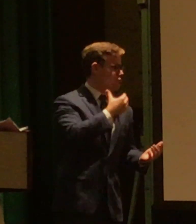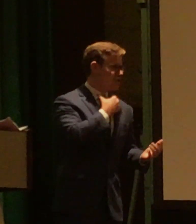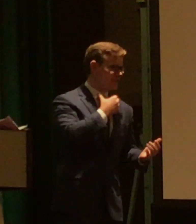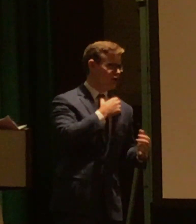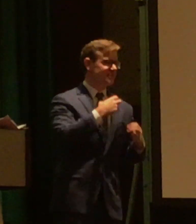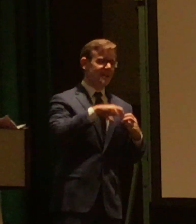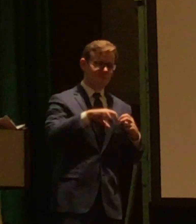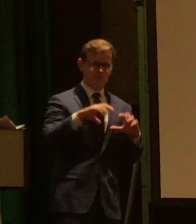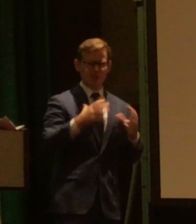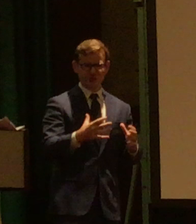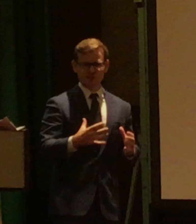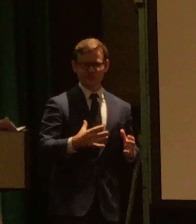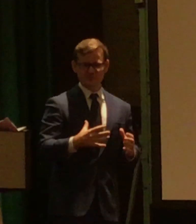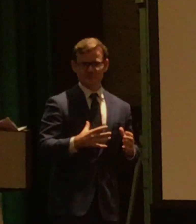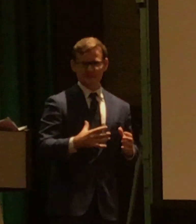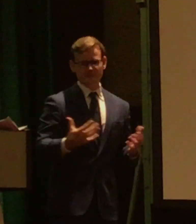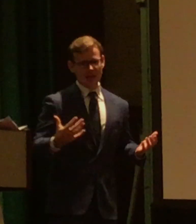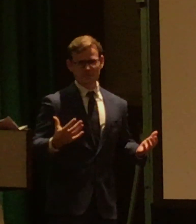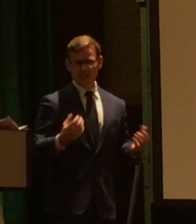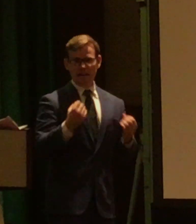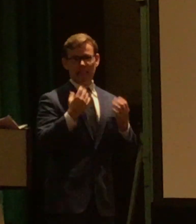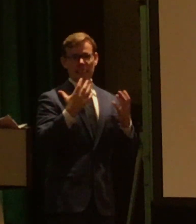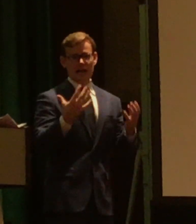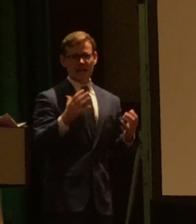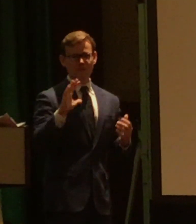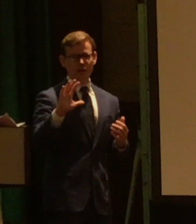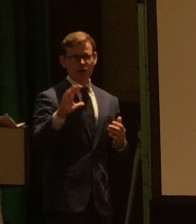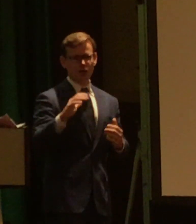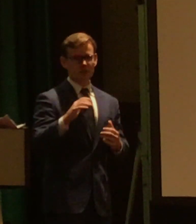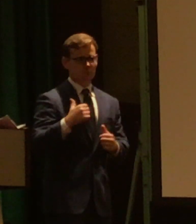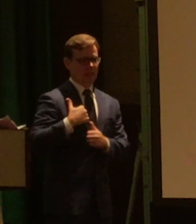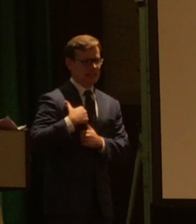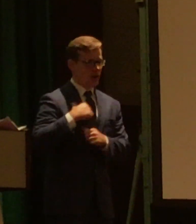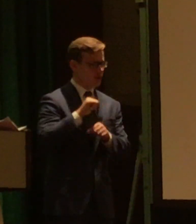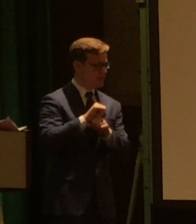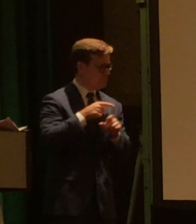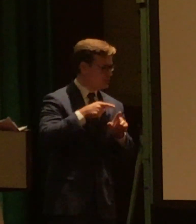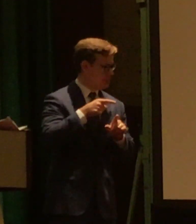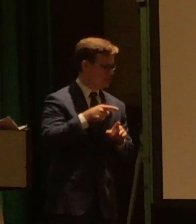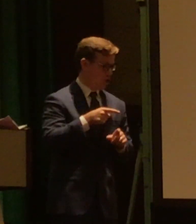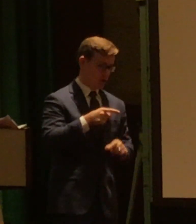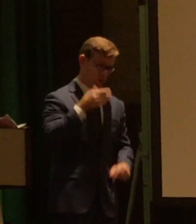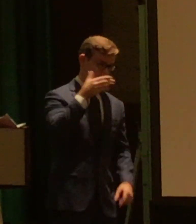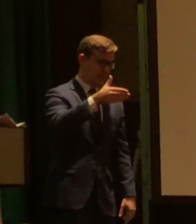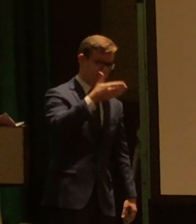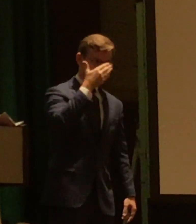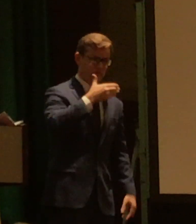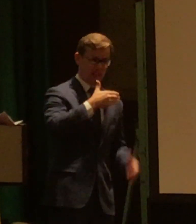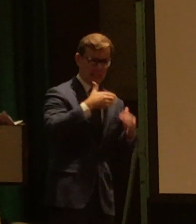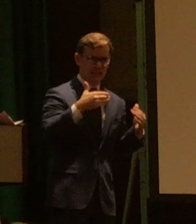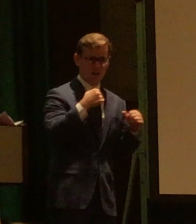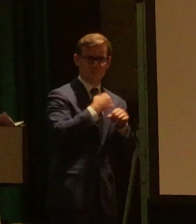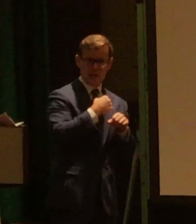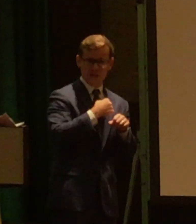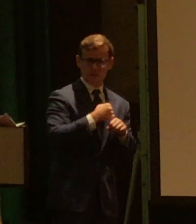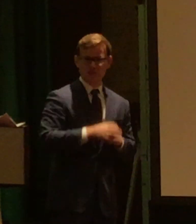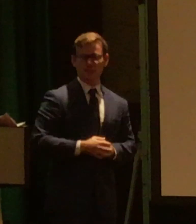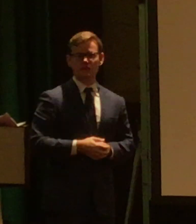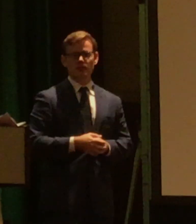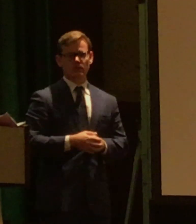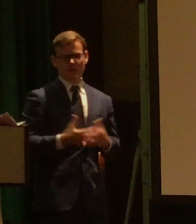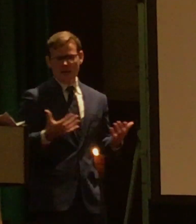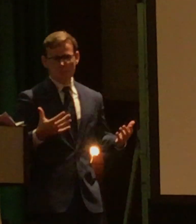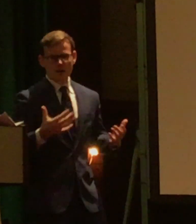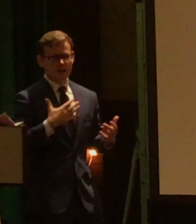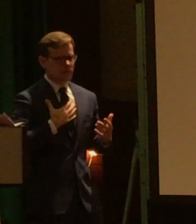the Marines. So I thought, I know that the Marines are tough, and they have a lot of military specialties.